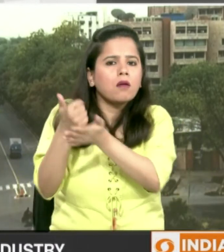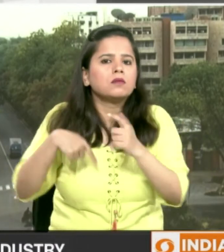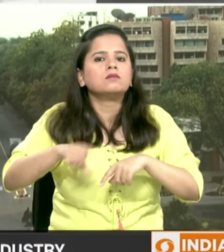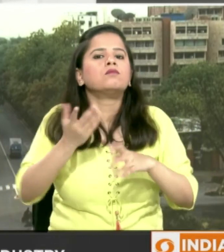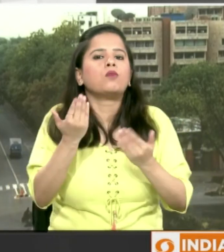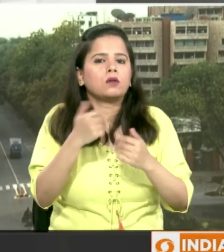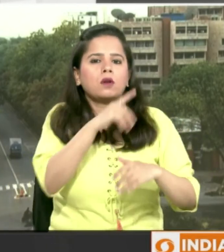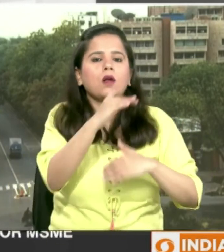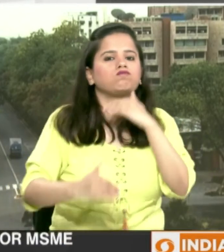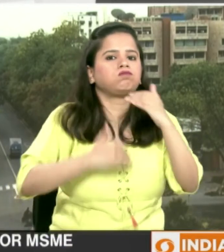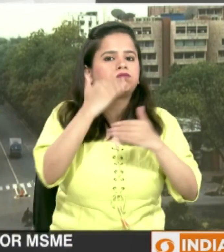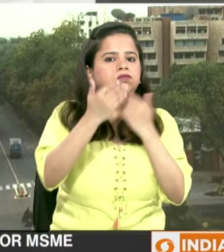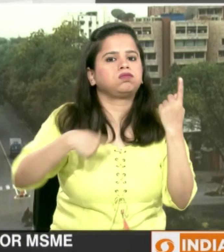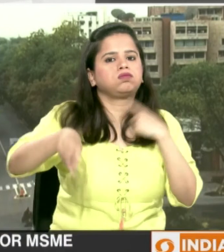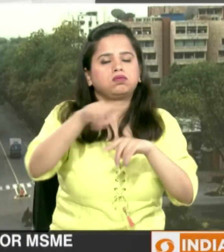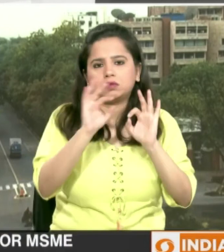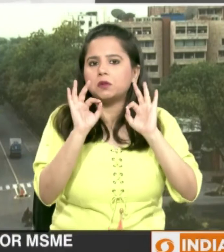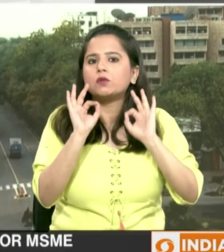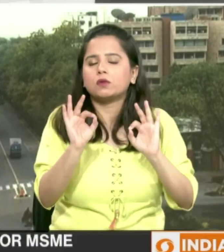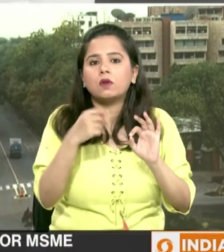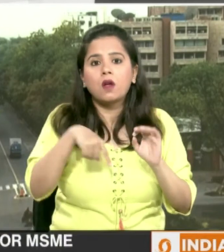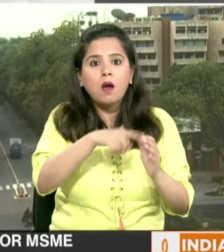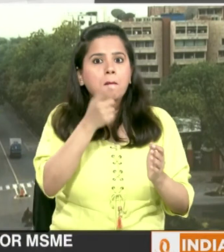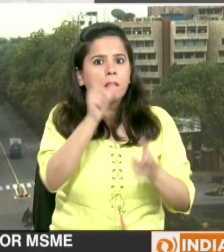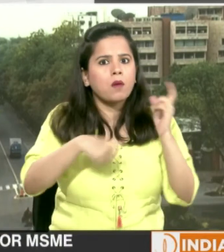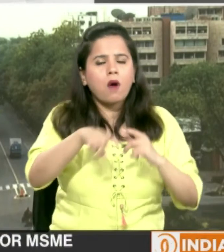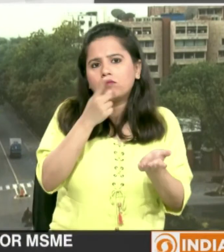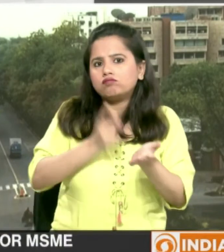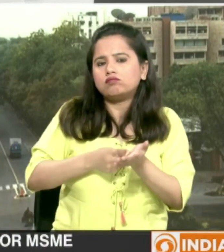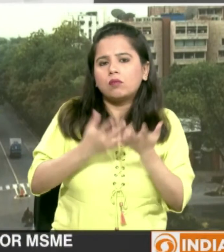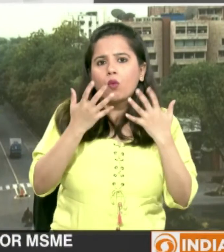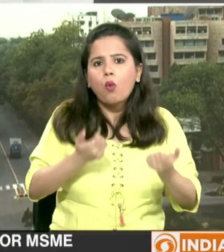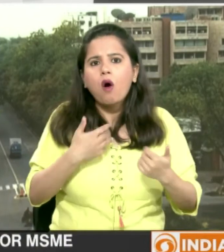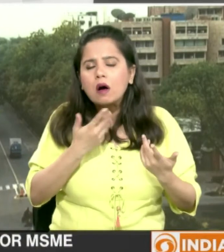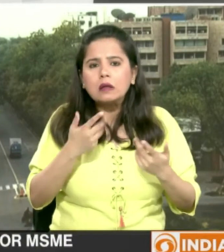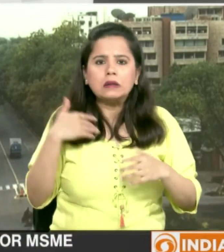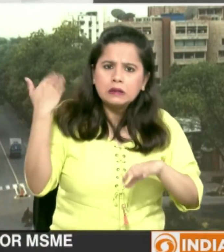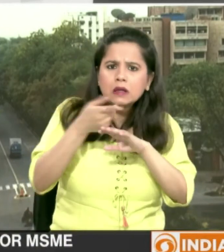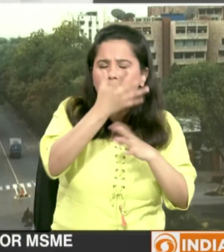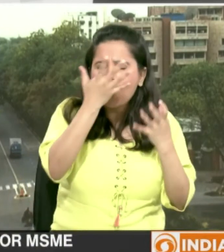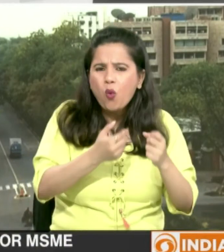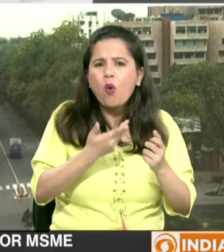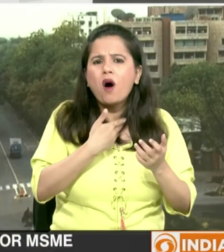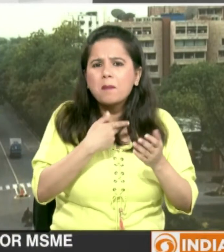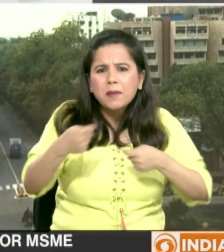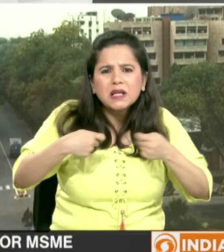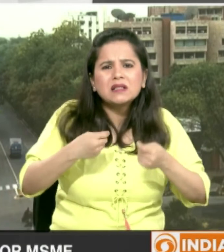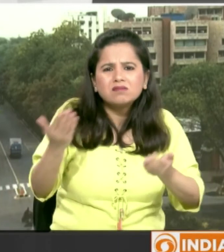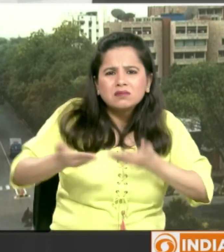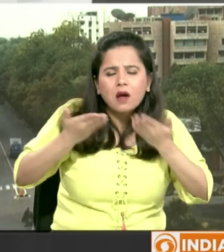all small scale industries, and the demand was waiting from last many days. Now it is clear.